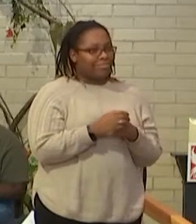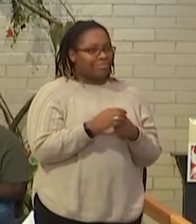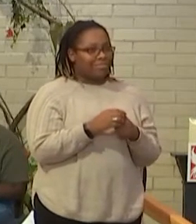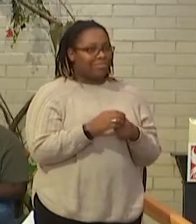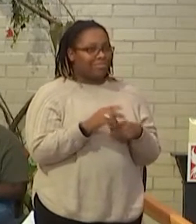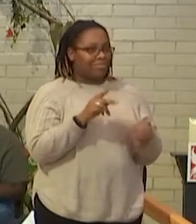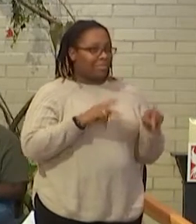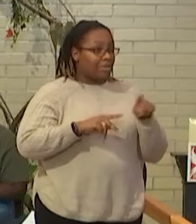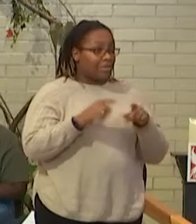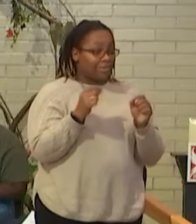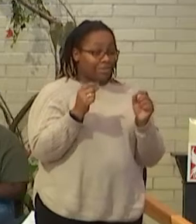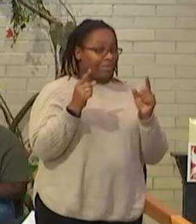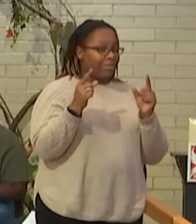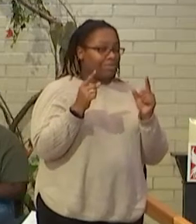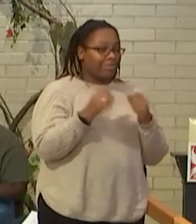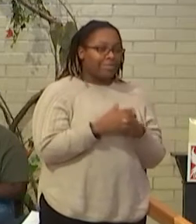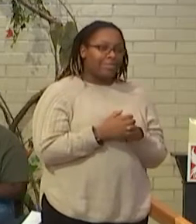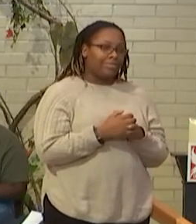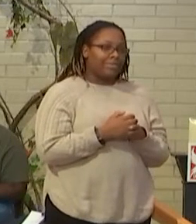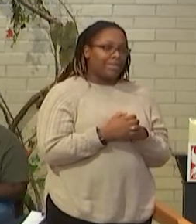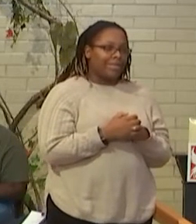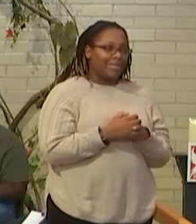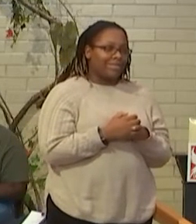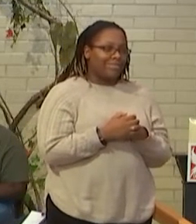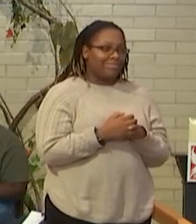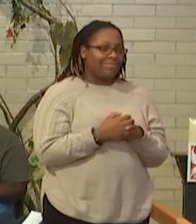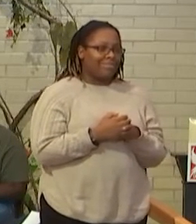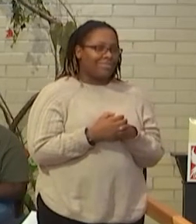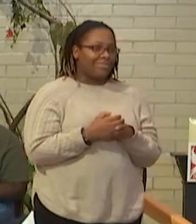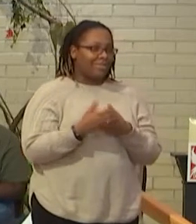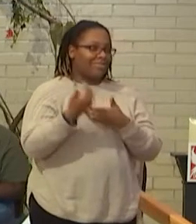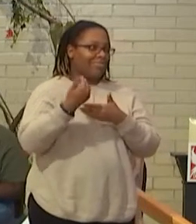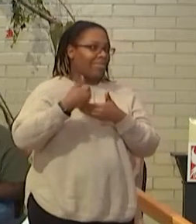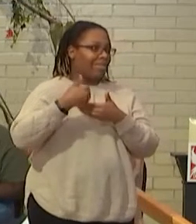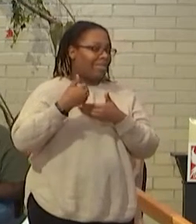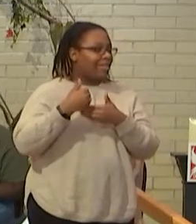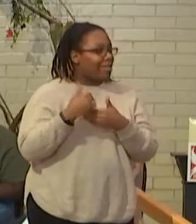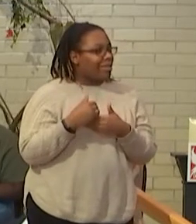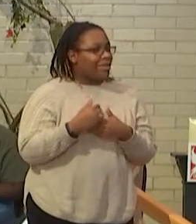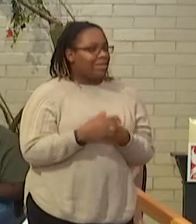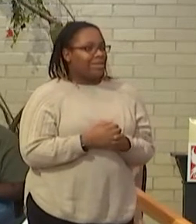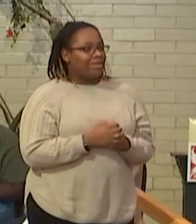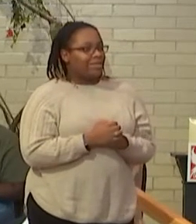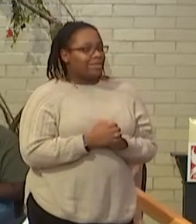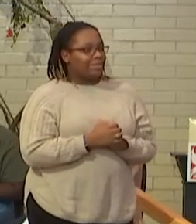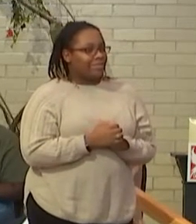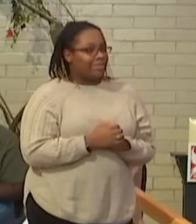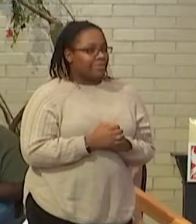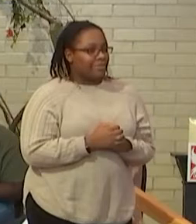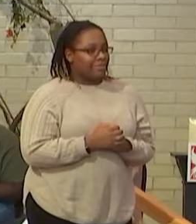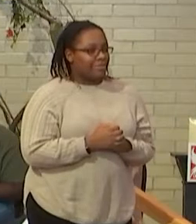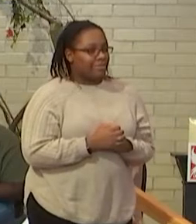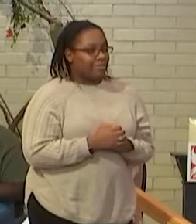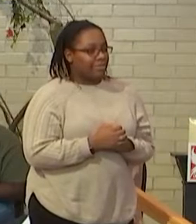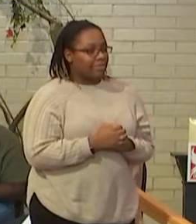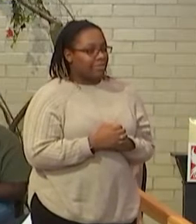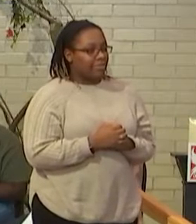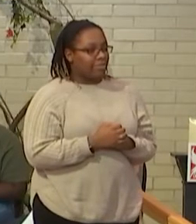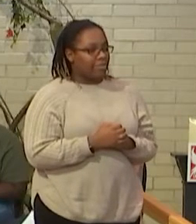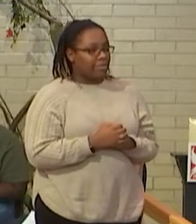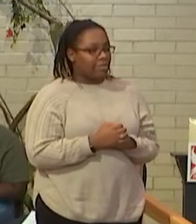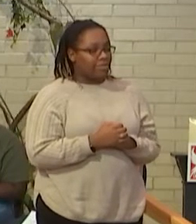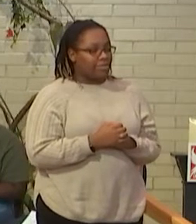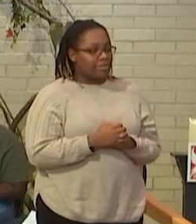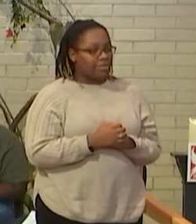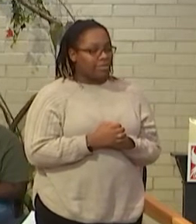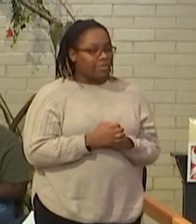get surprised, and kind of bugs me that people assume I can't do things just because I wear a brace. During the summer, I actually work